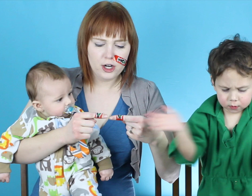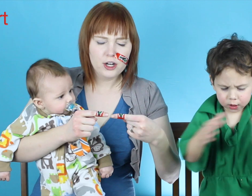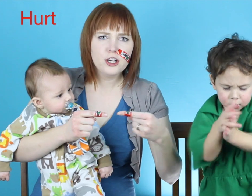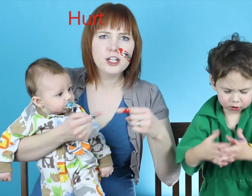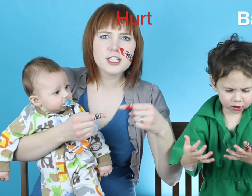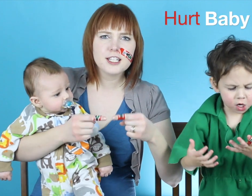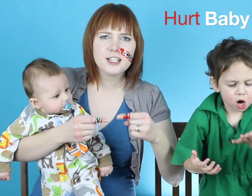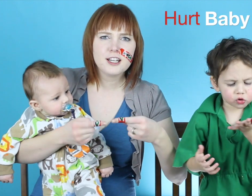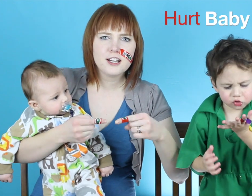Hurt!